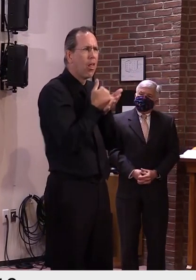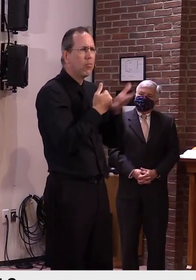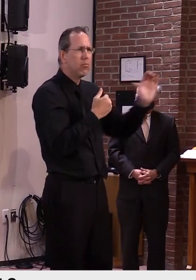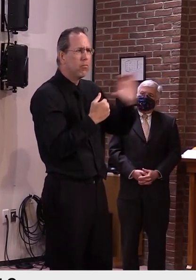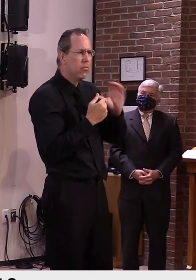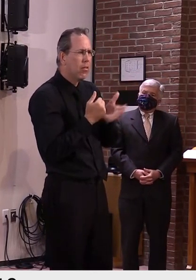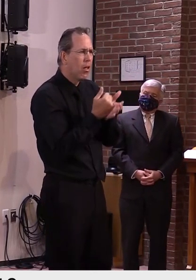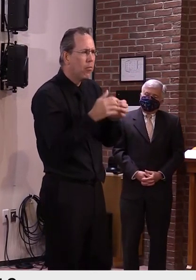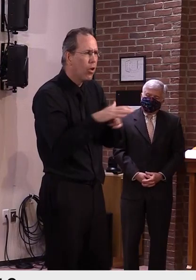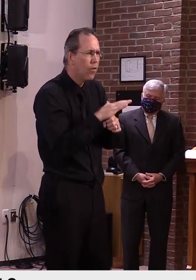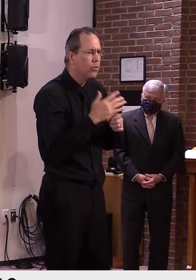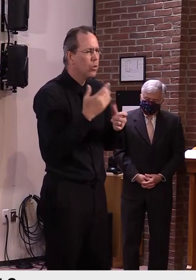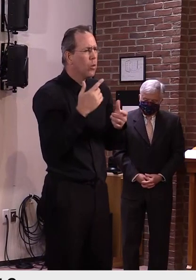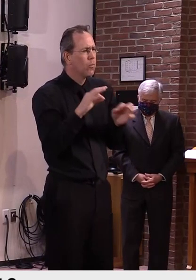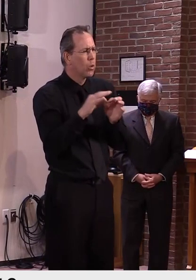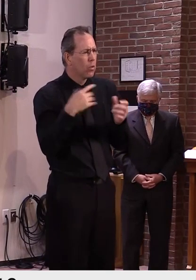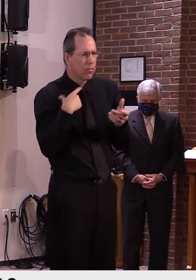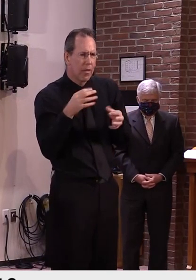whatever relief we can.